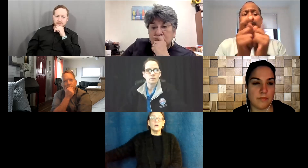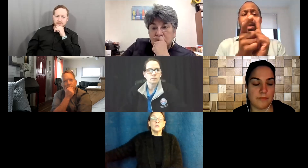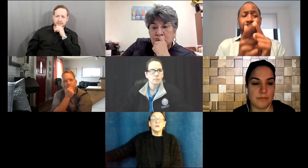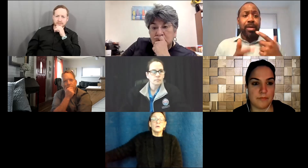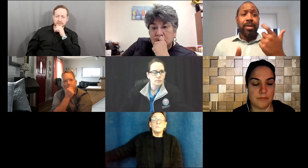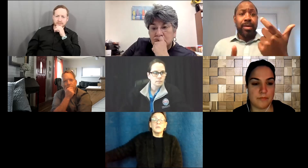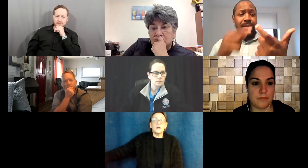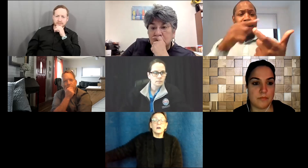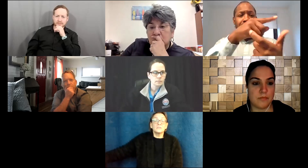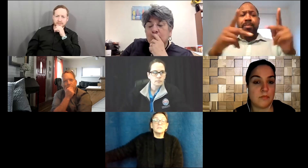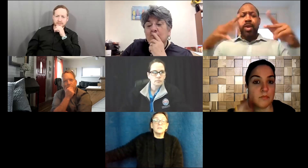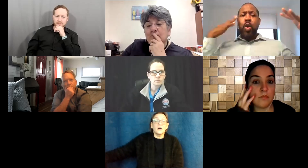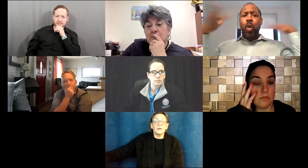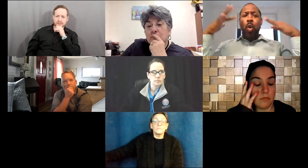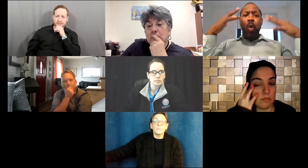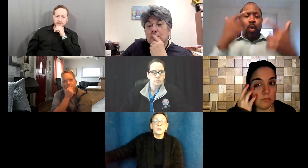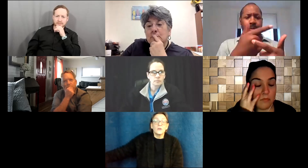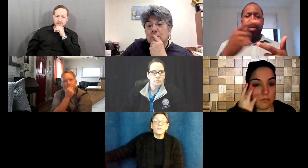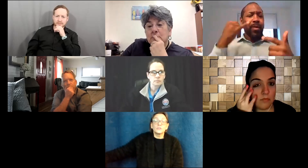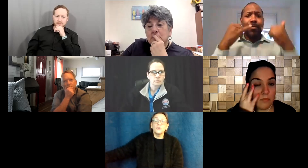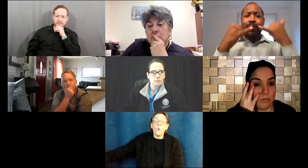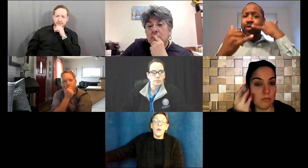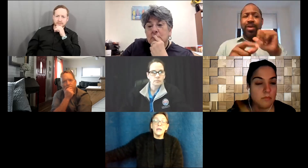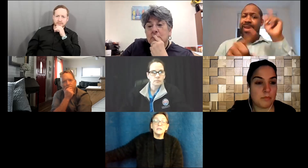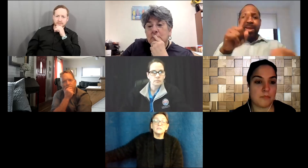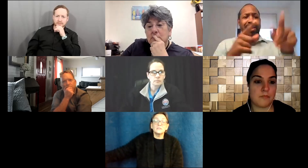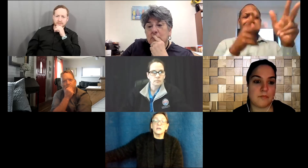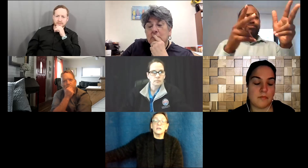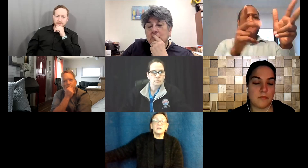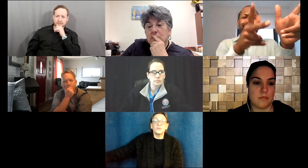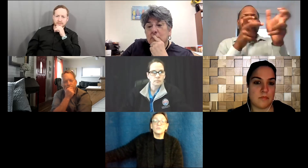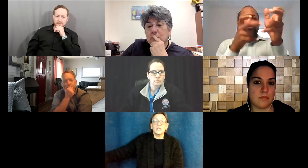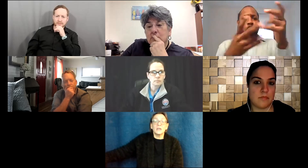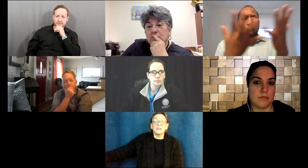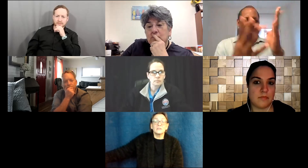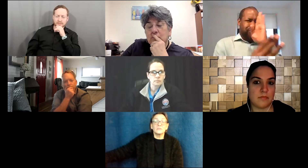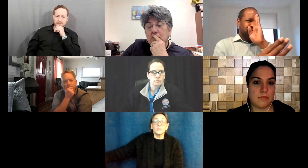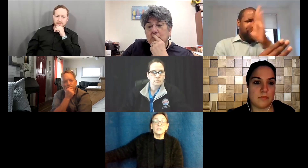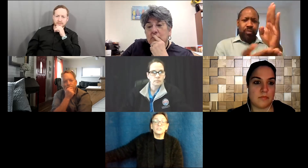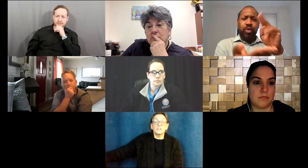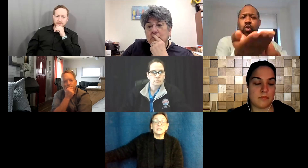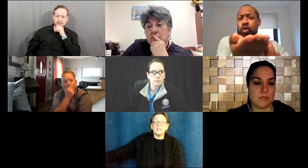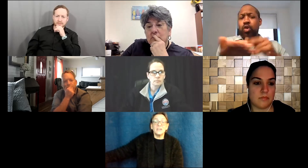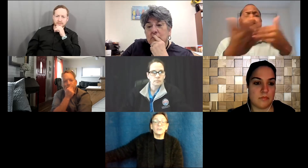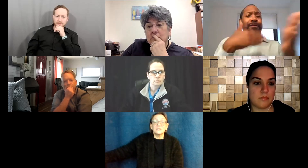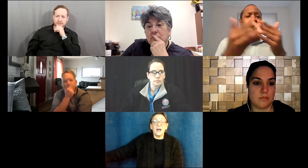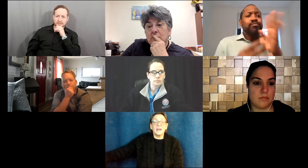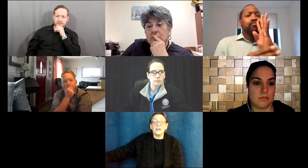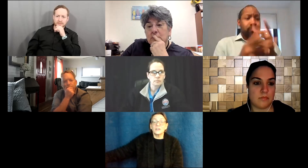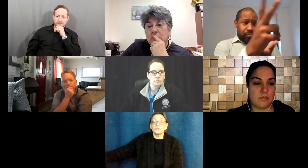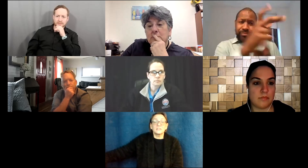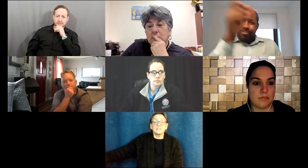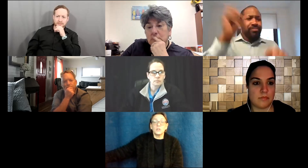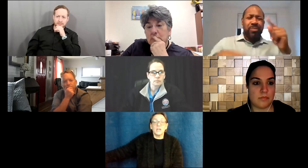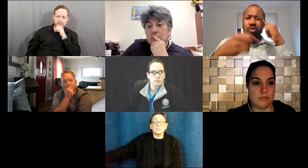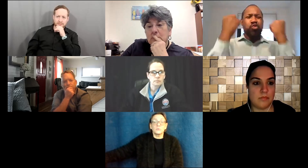phone because there's noise, and, you know, you can't really just hear. It's not like